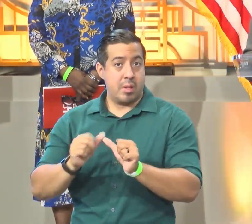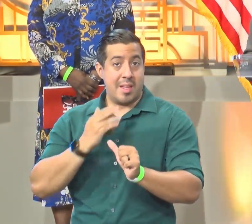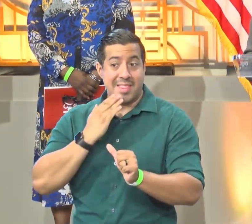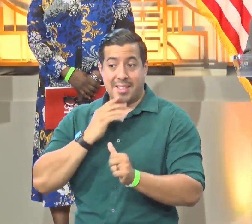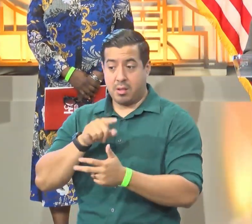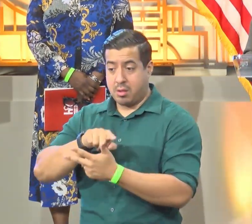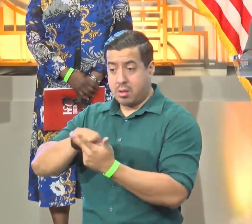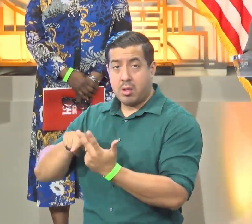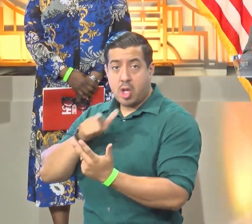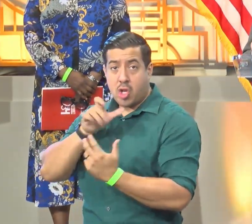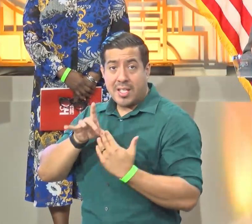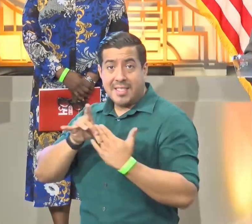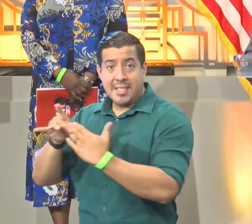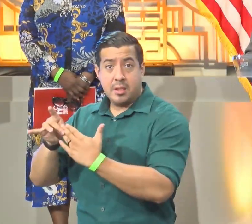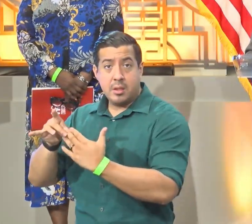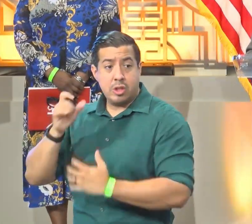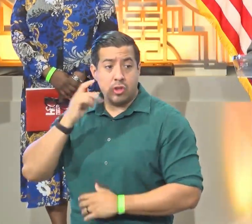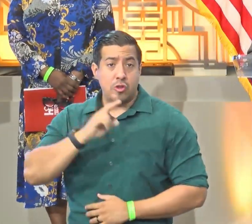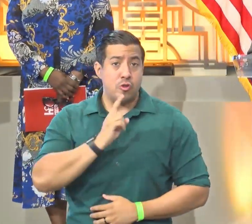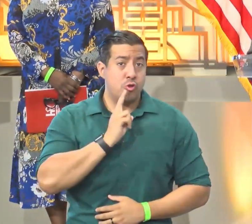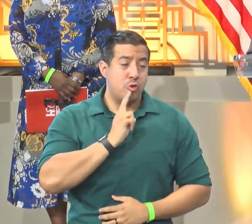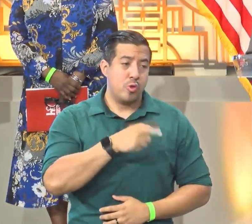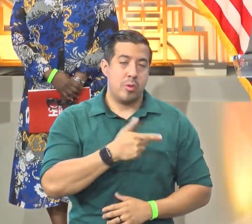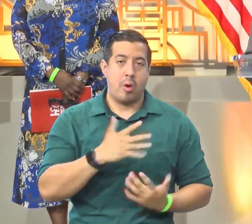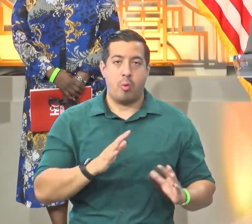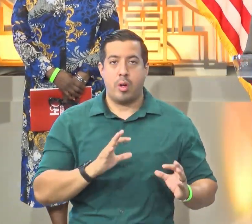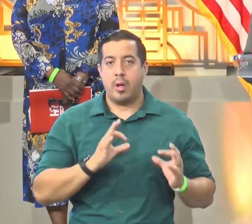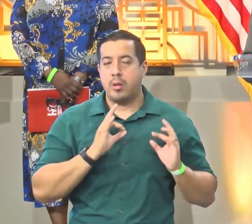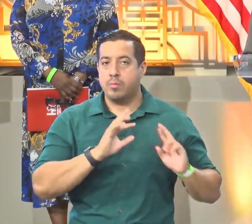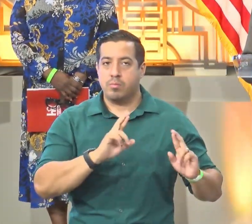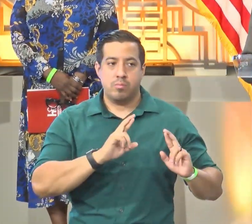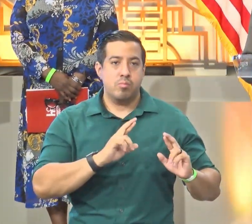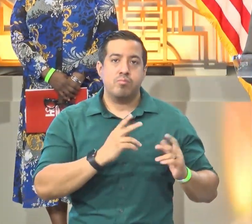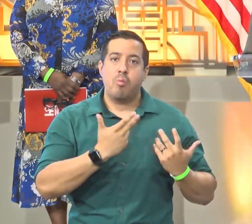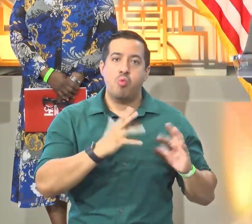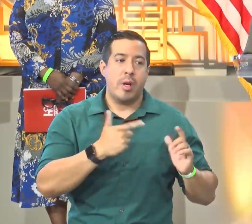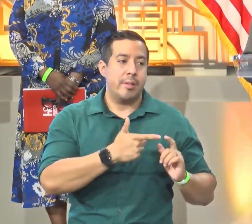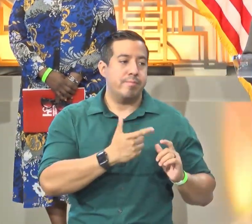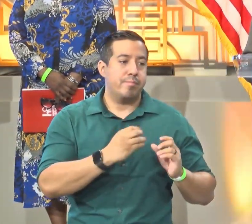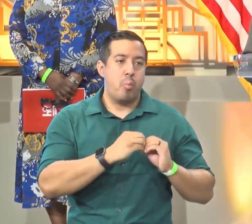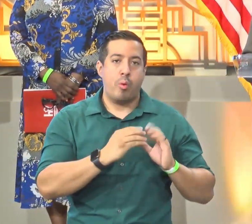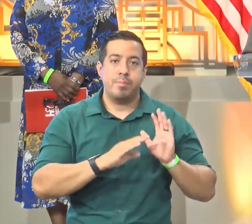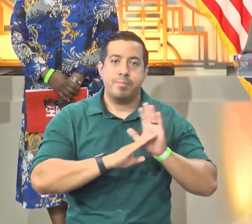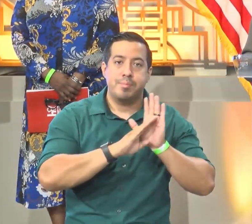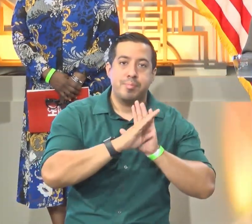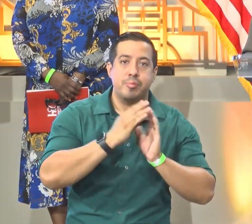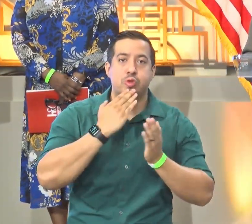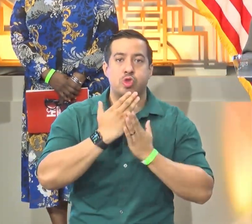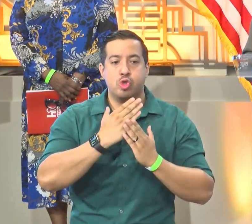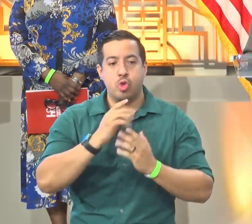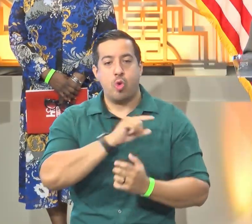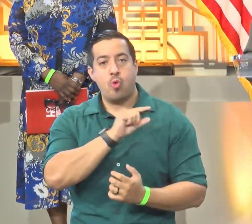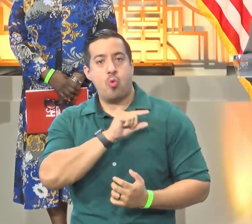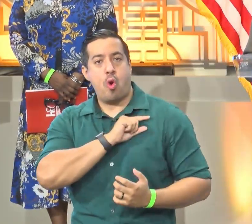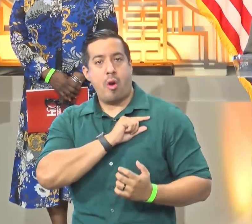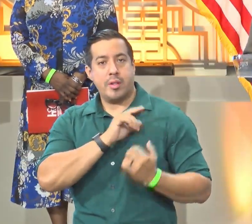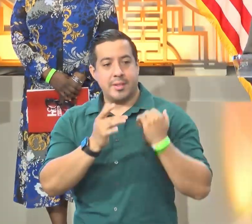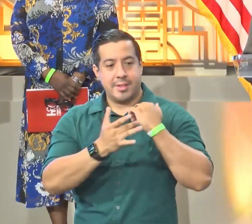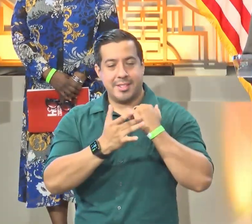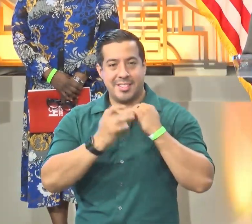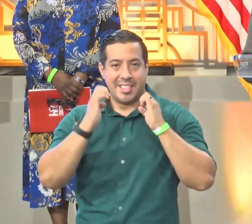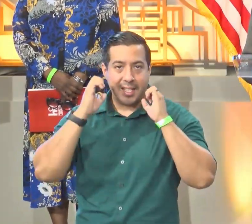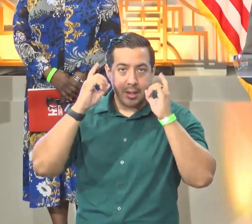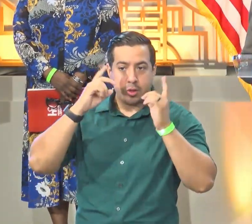these leaders, Houston is already well on the way to providing quality digital literacy